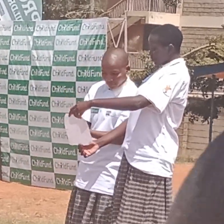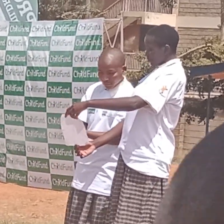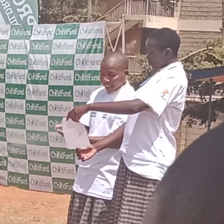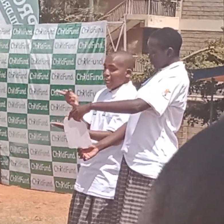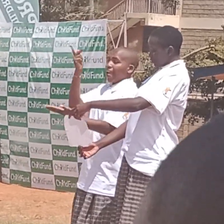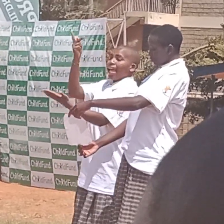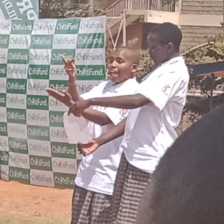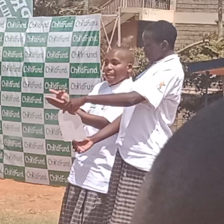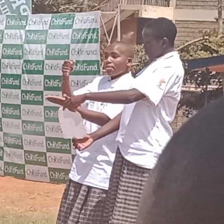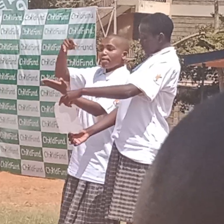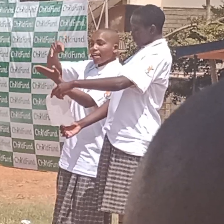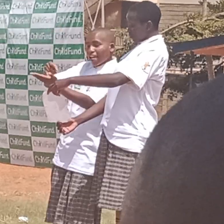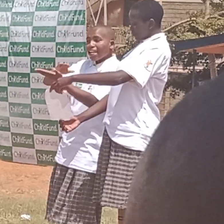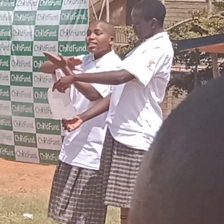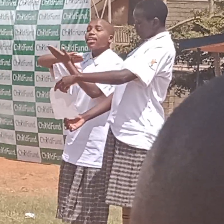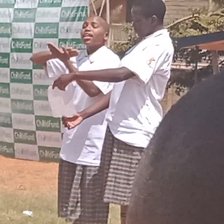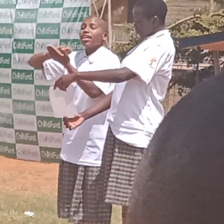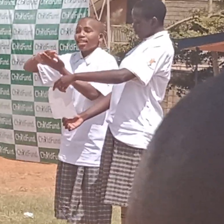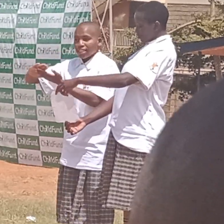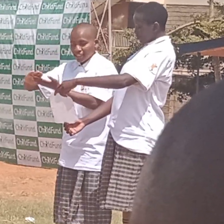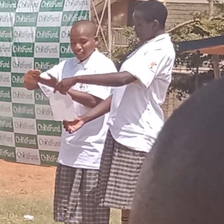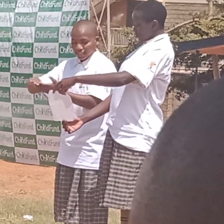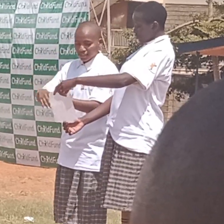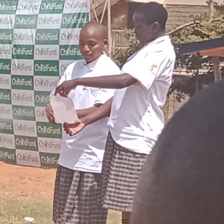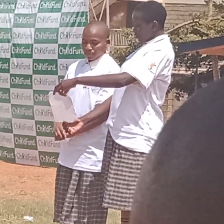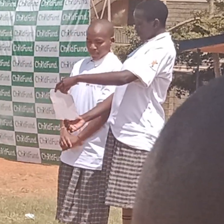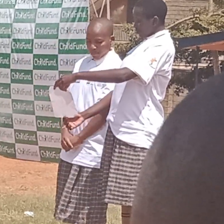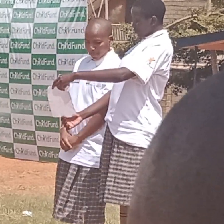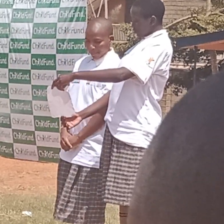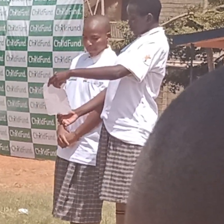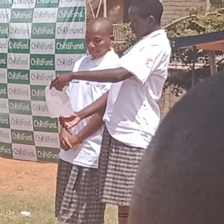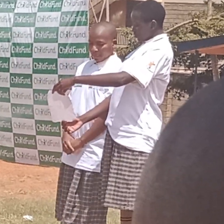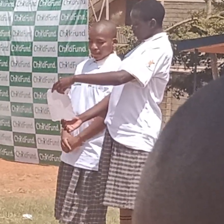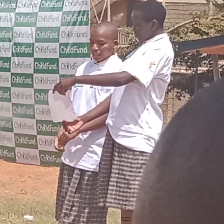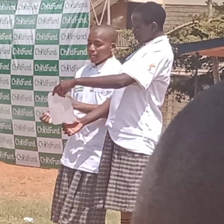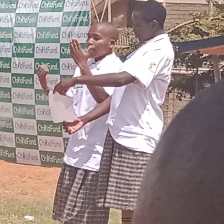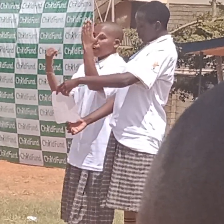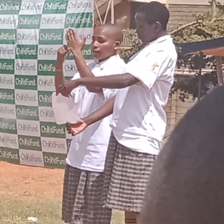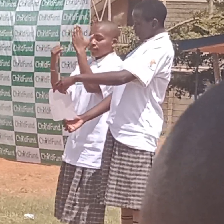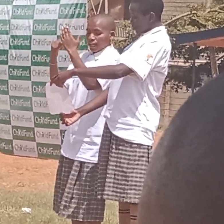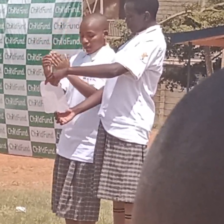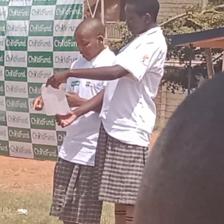Share with caution. Keep it clean.